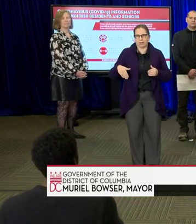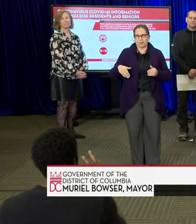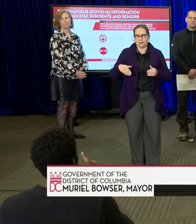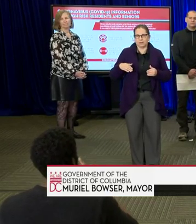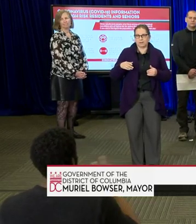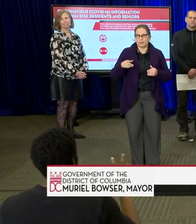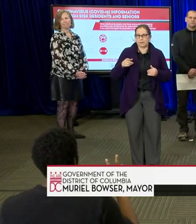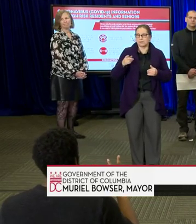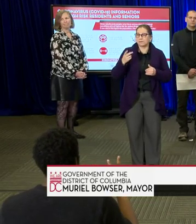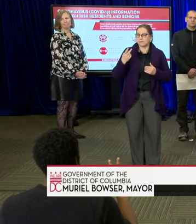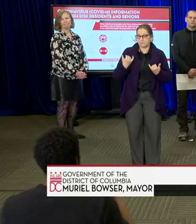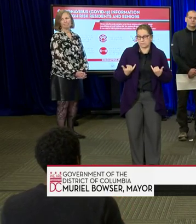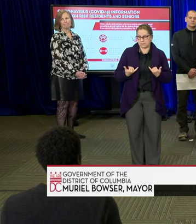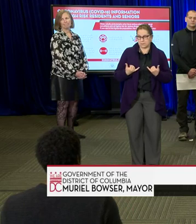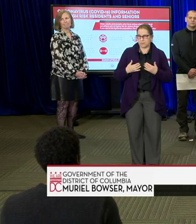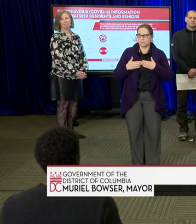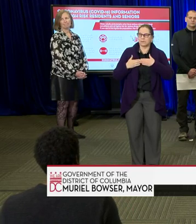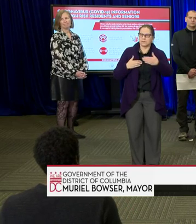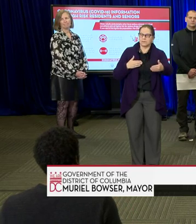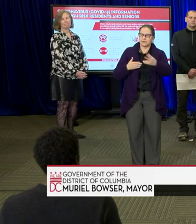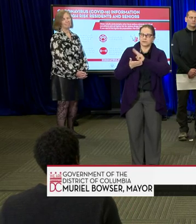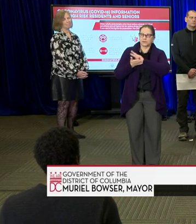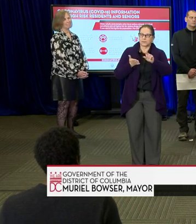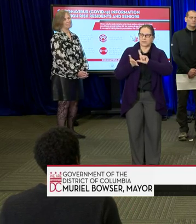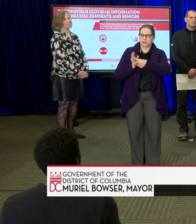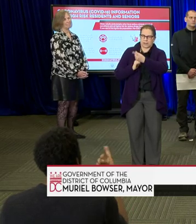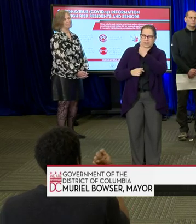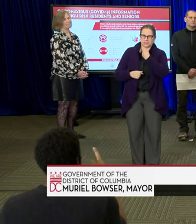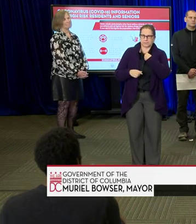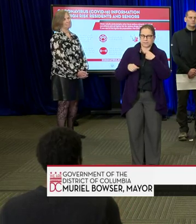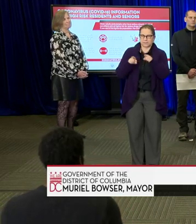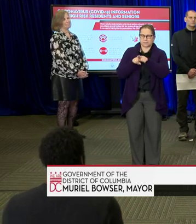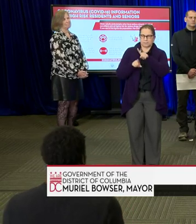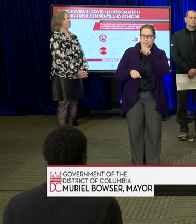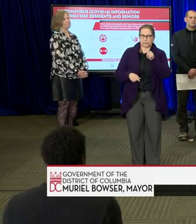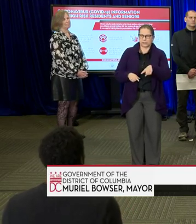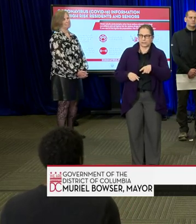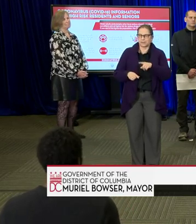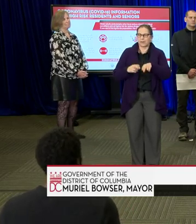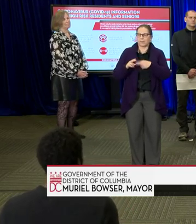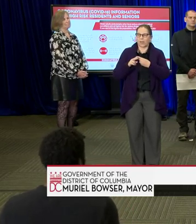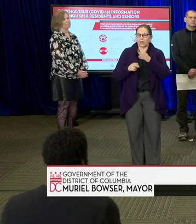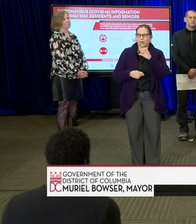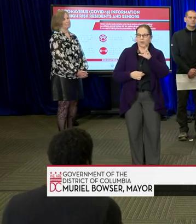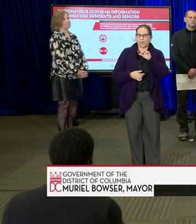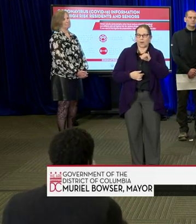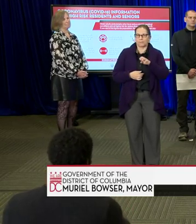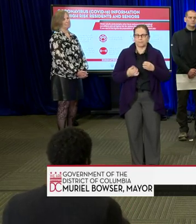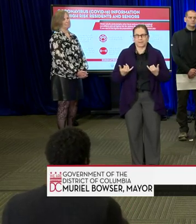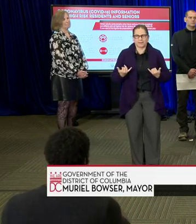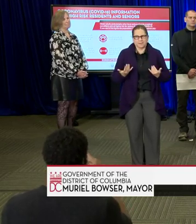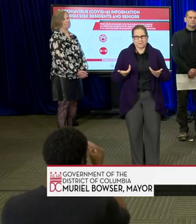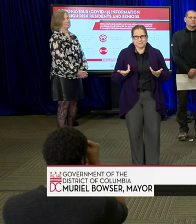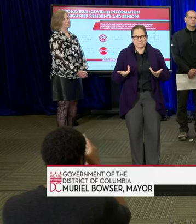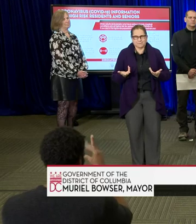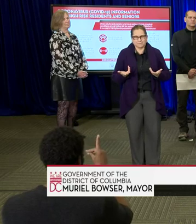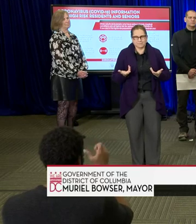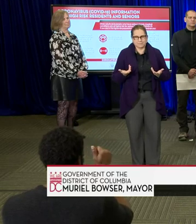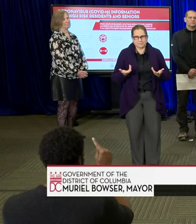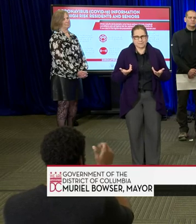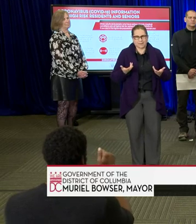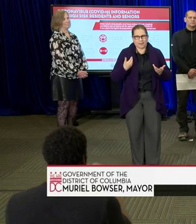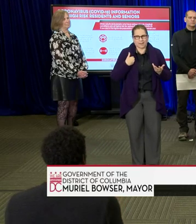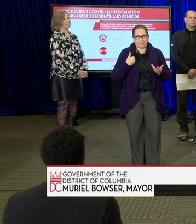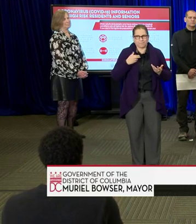give an answer. But it's too early looking at a week or two of data about trends that we think might be sustained